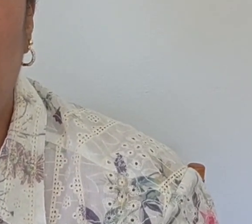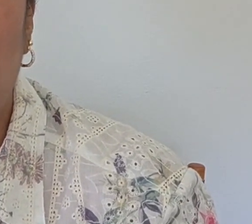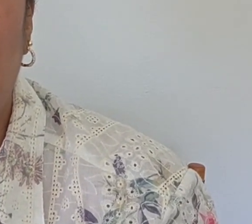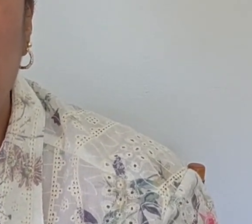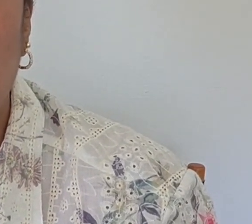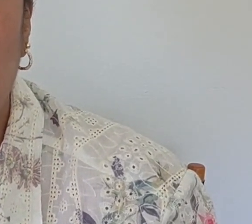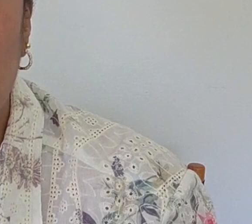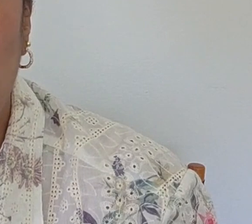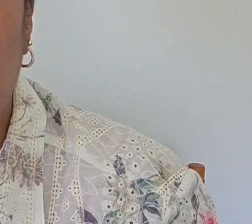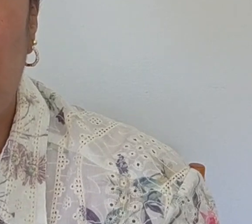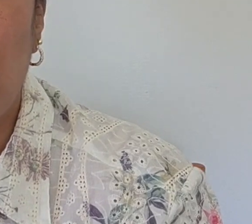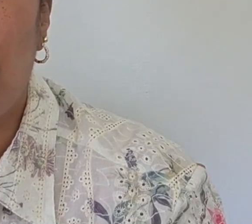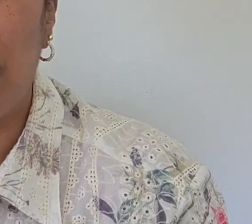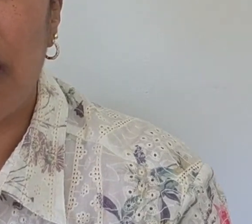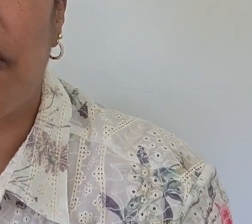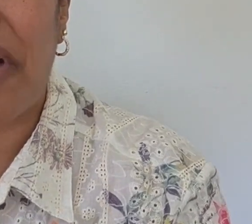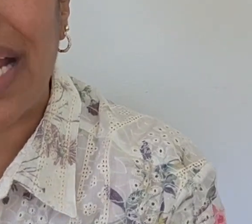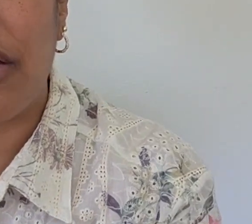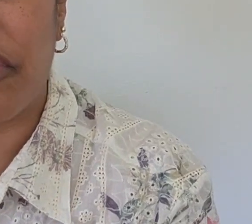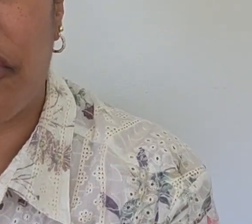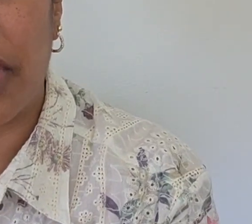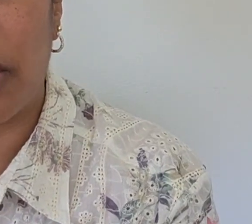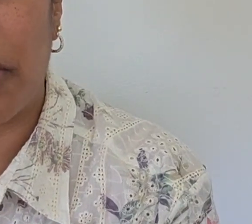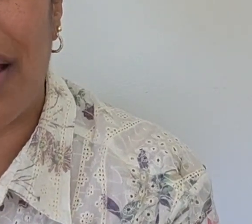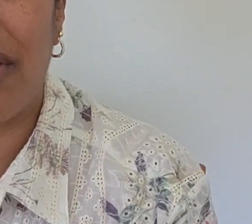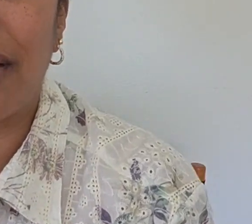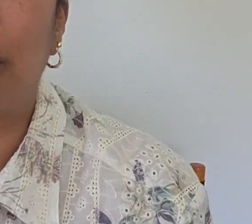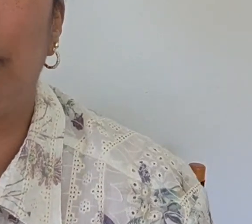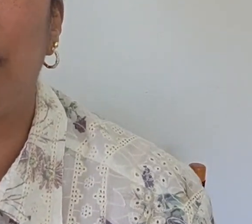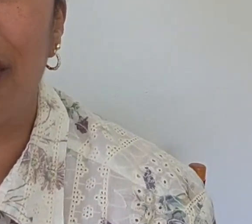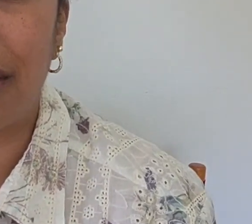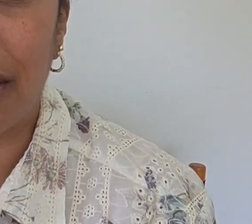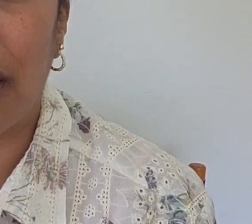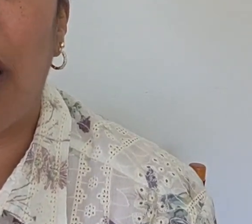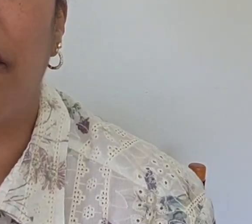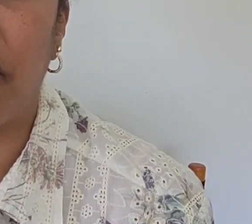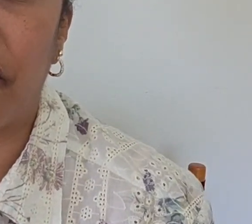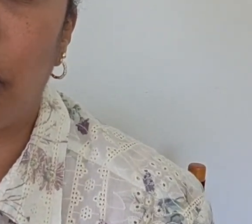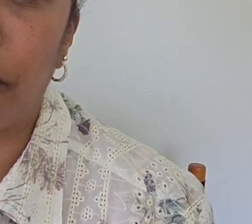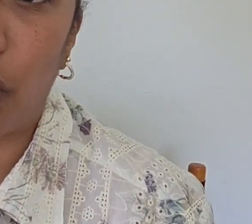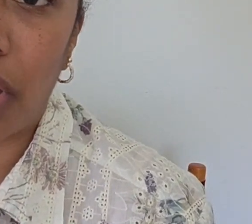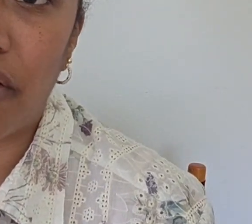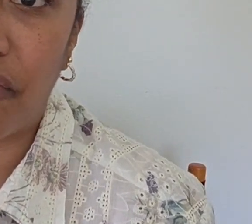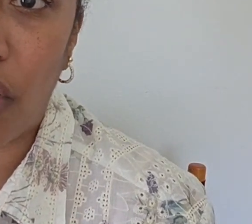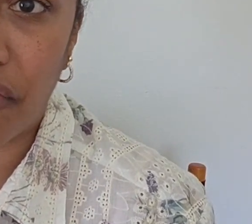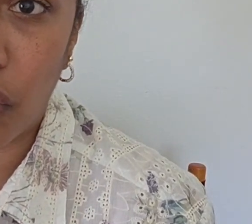deal generationally with the fighting for freedom and the experiencing of